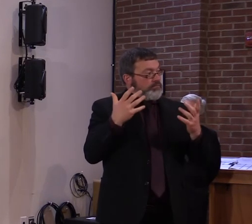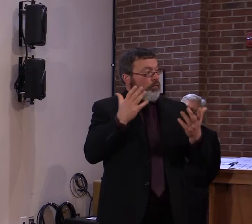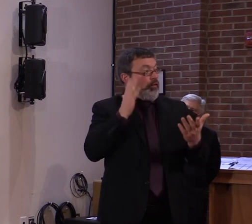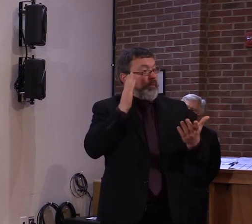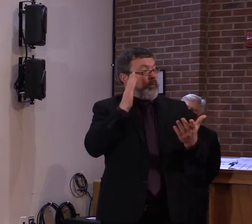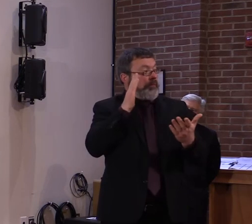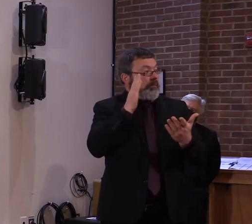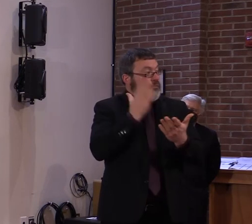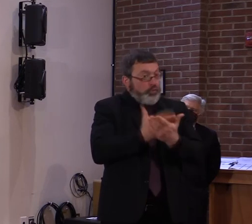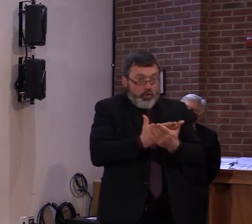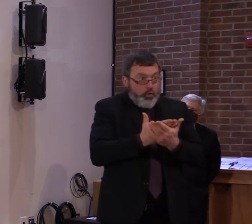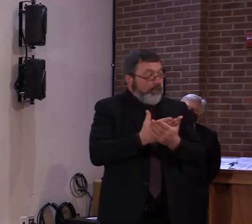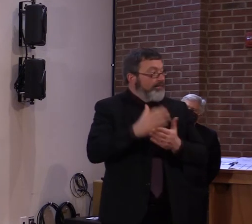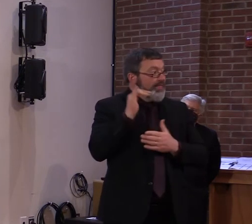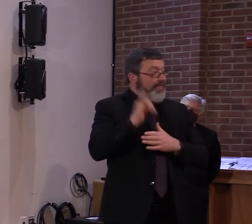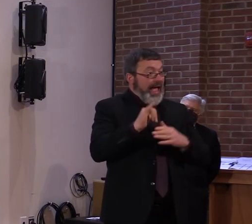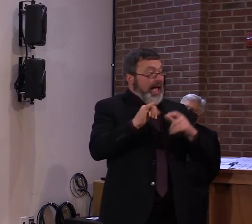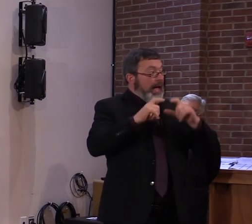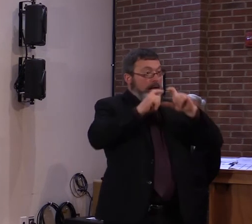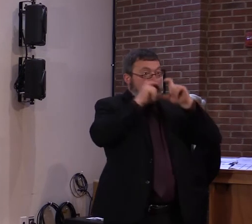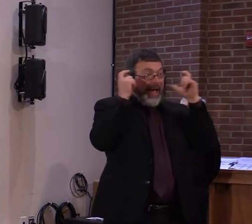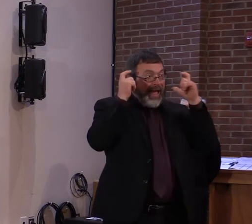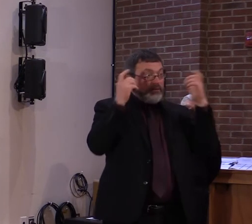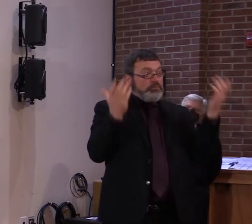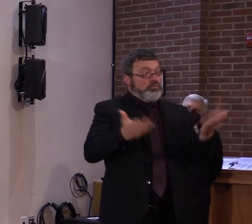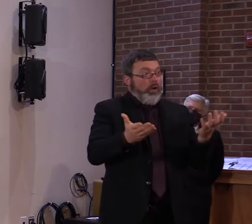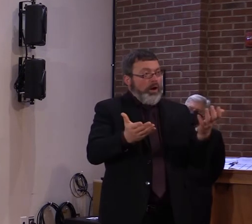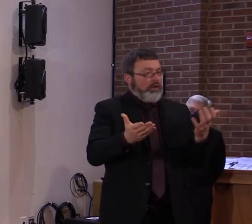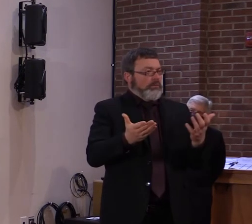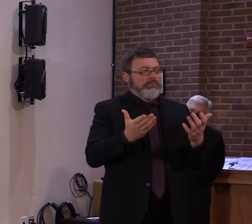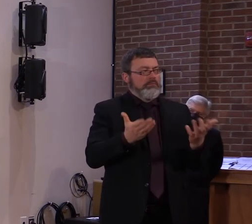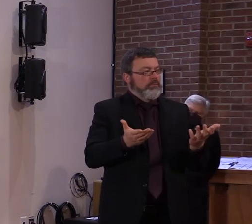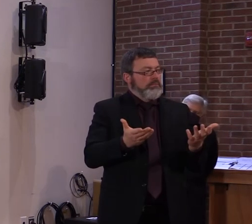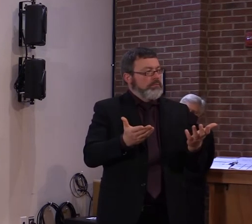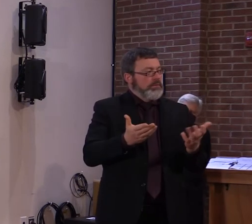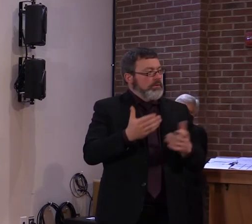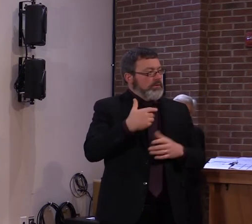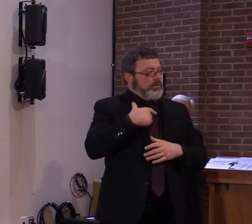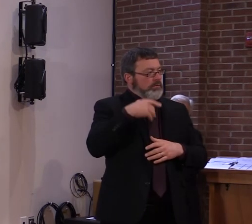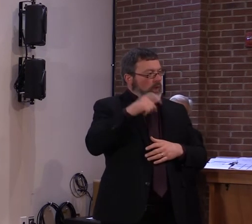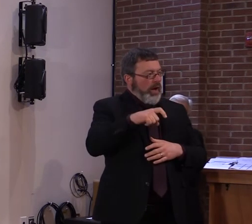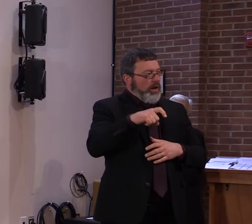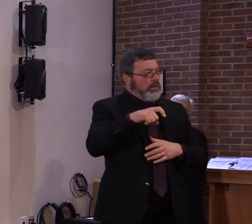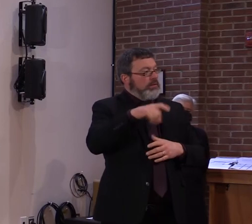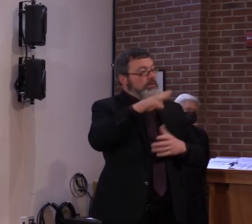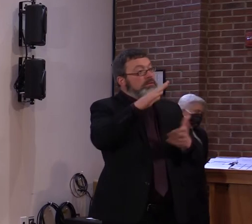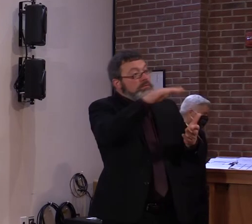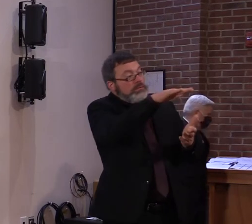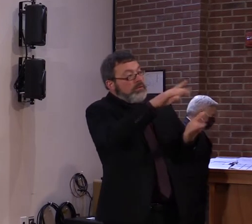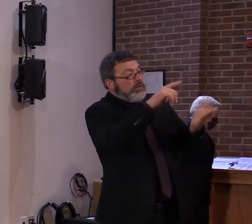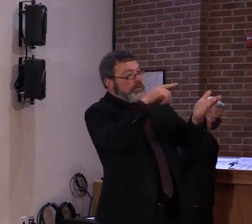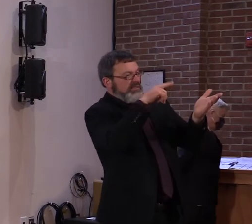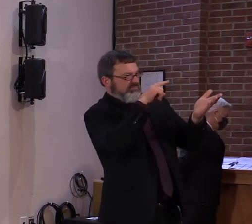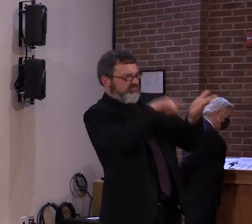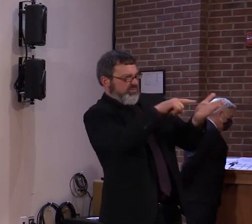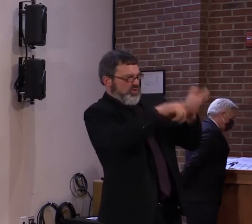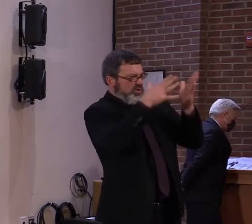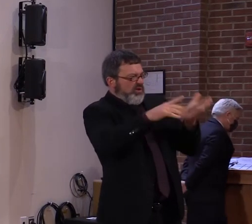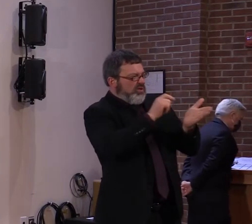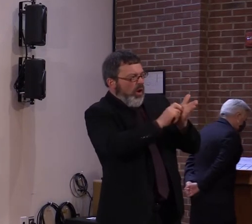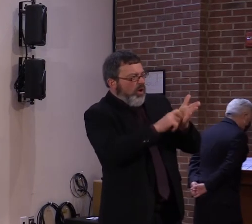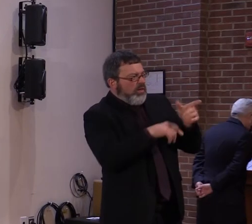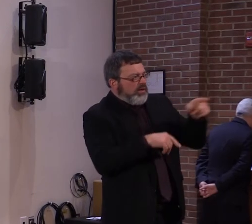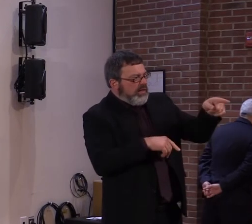masks. I will quote from the lead author of the study. Even a small degree of protection is worth using